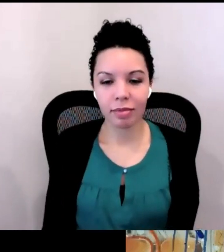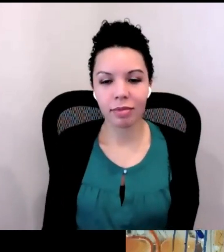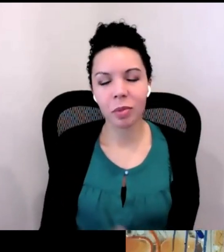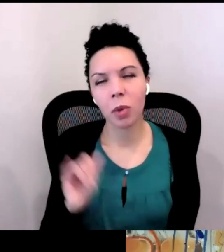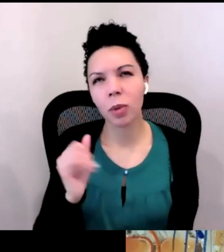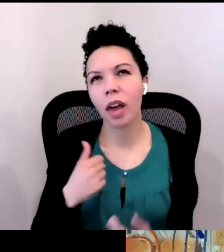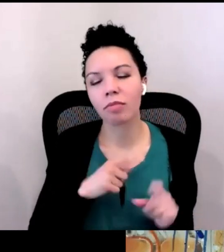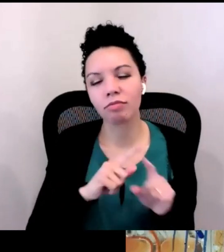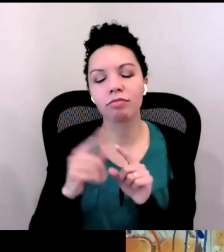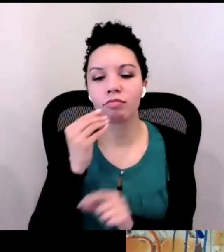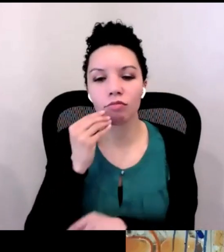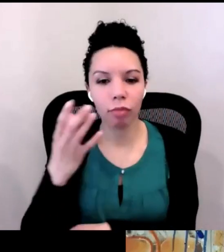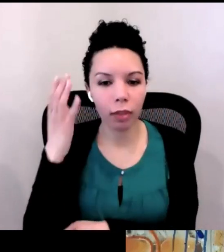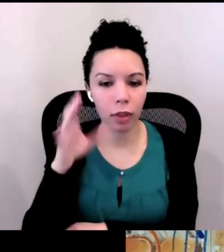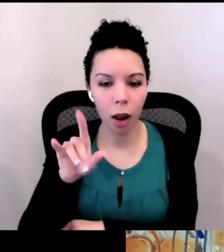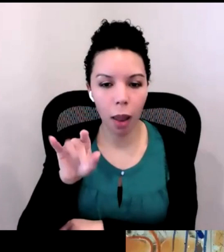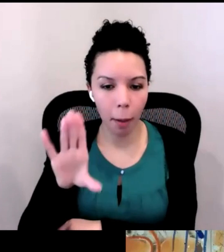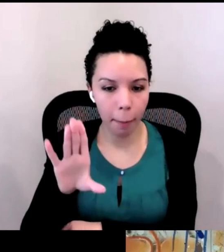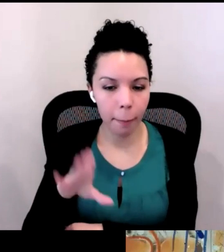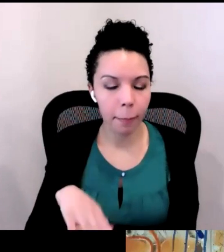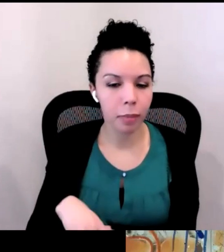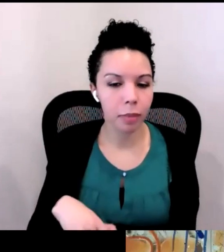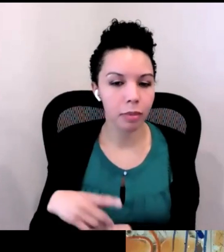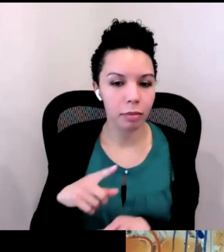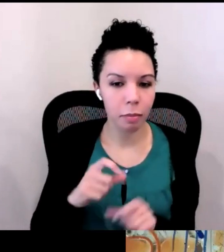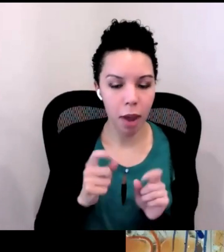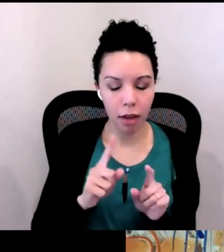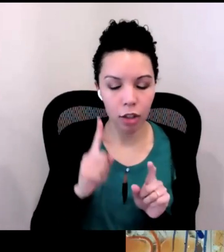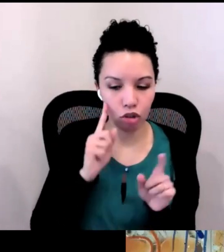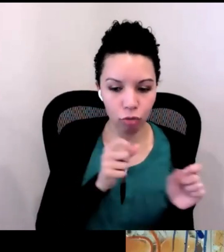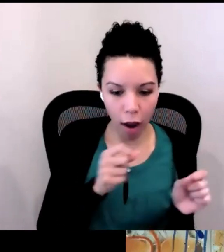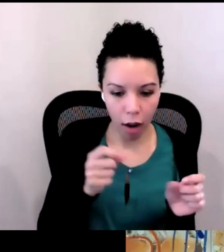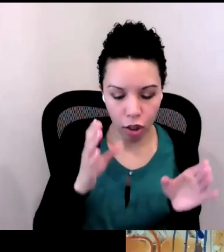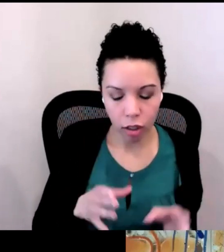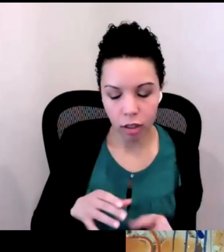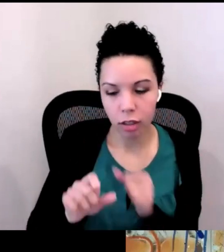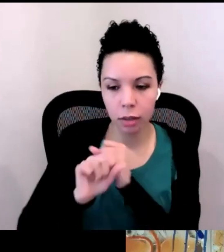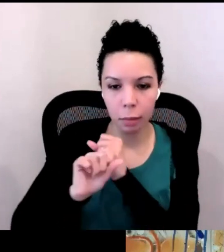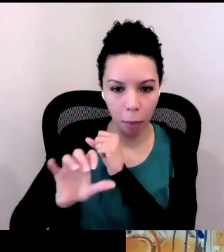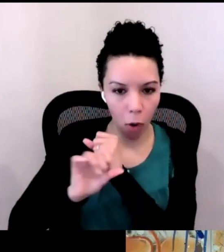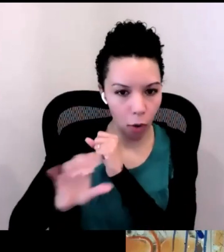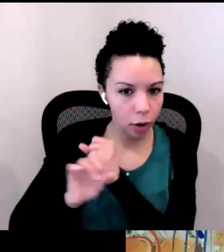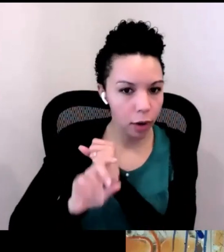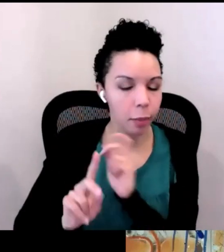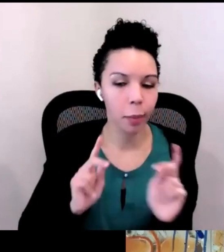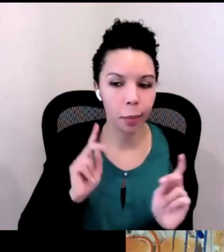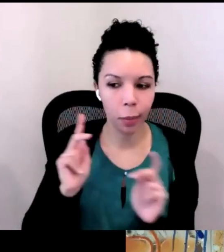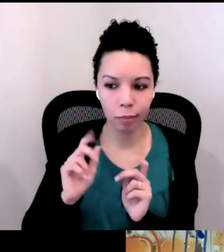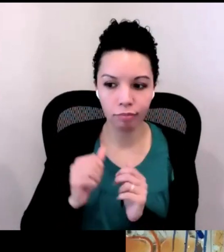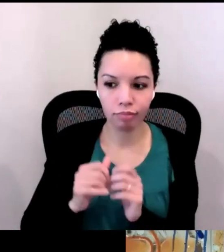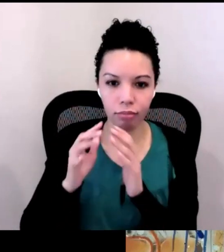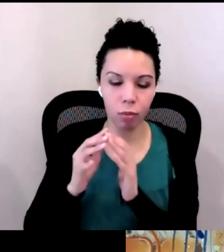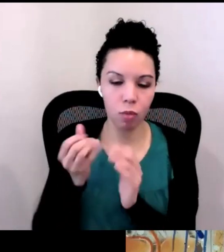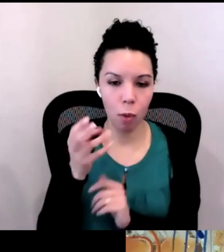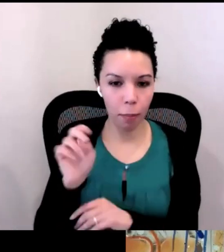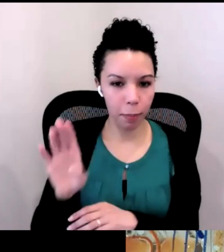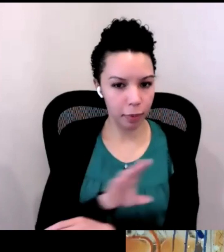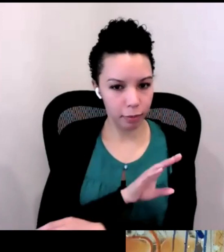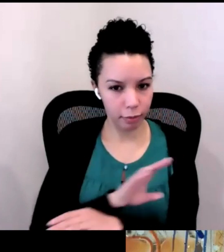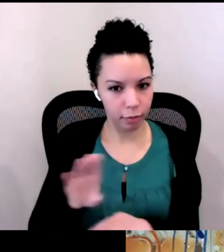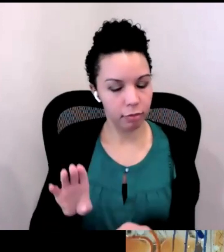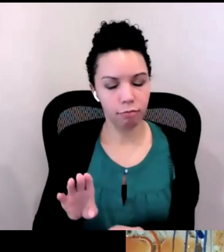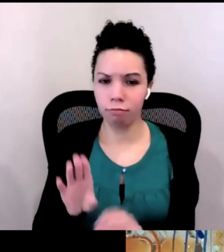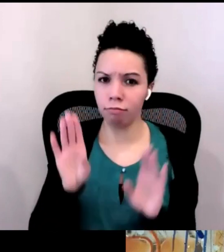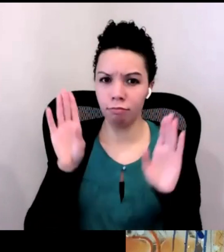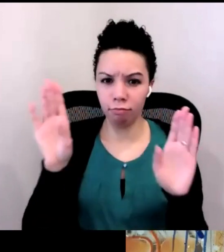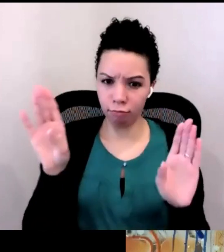call them, where they have strategists, a lot of marketing rooms, people starting their own business. Wow. It's really great. I would